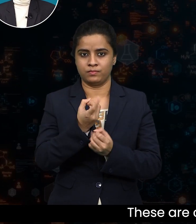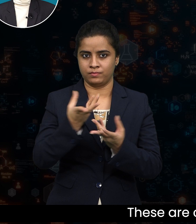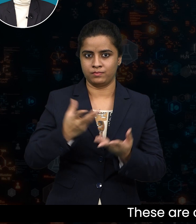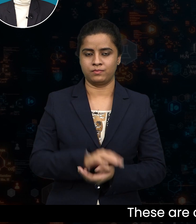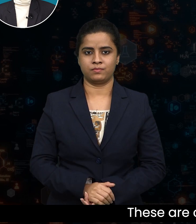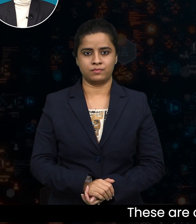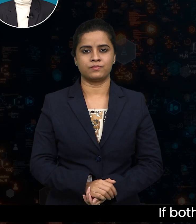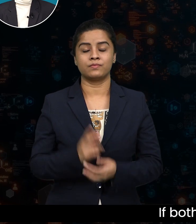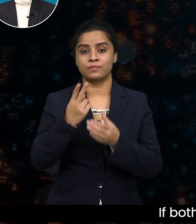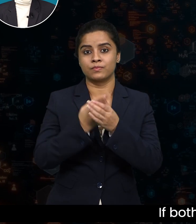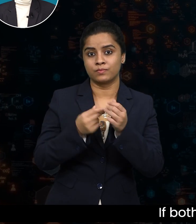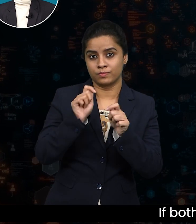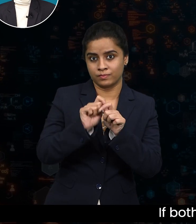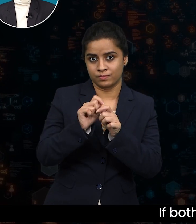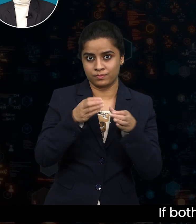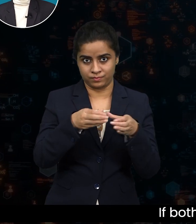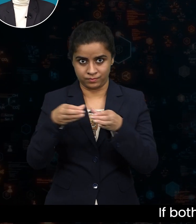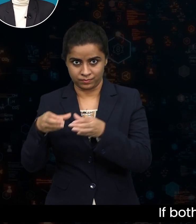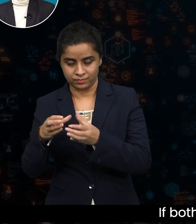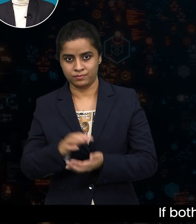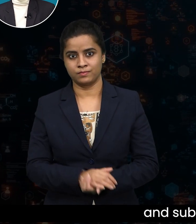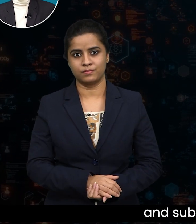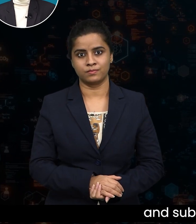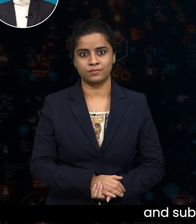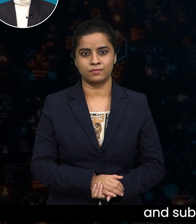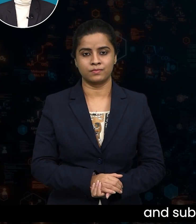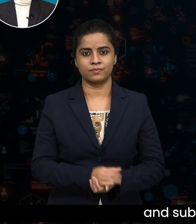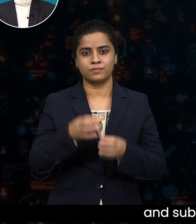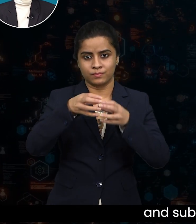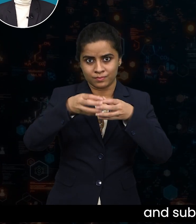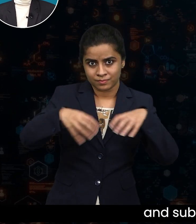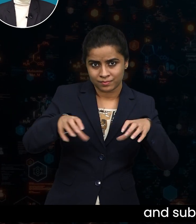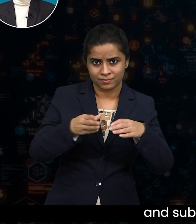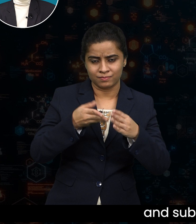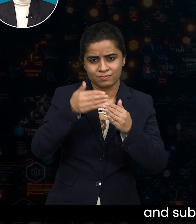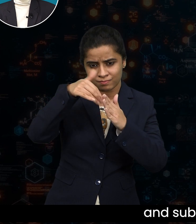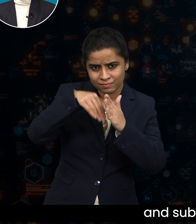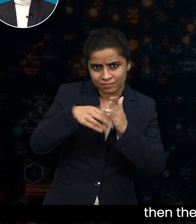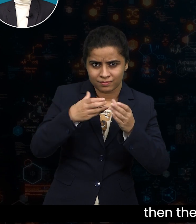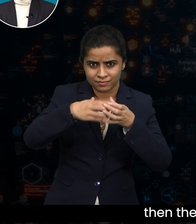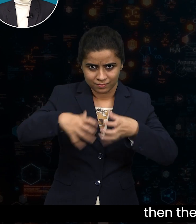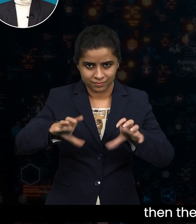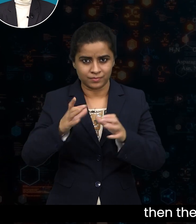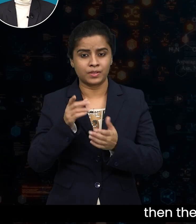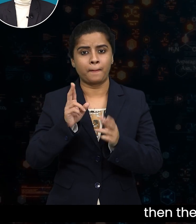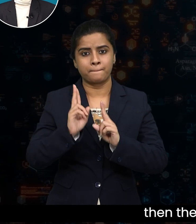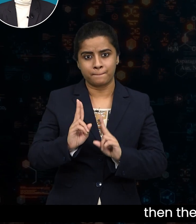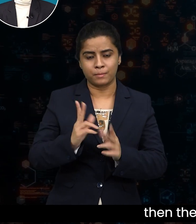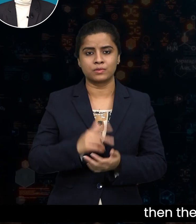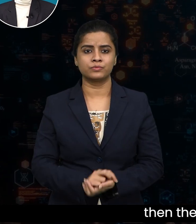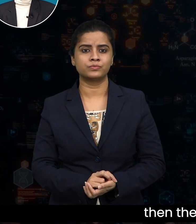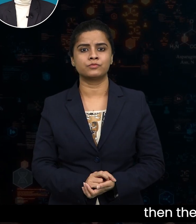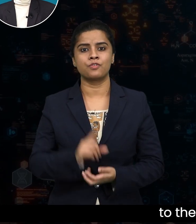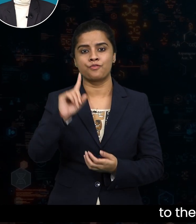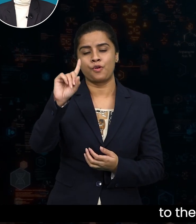numbers. If both functional group and substituent are present, then the priority